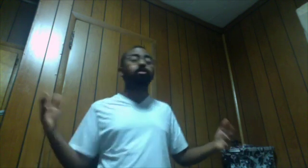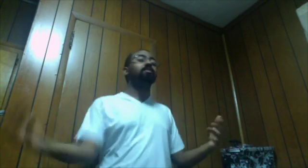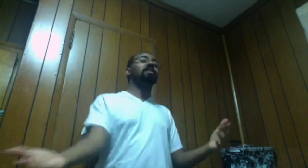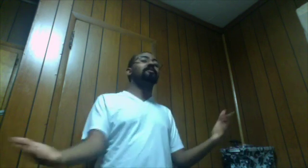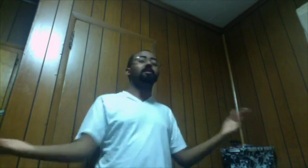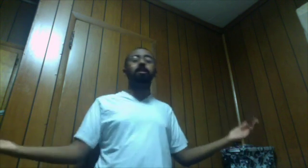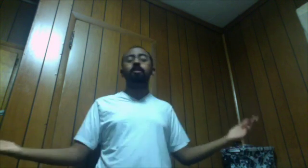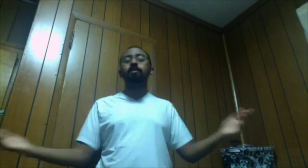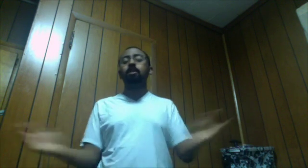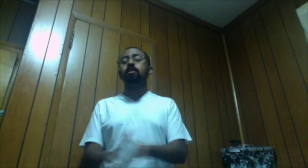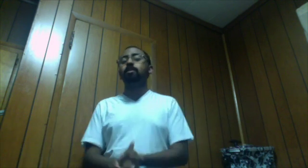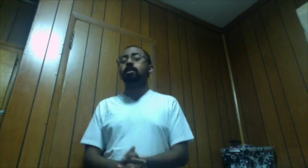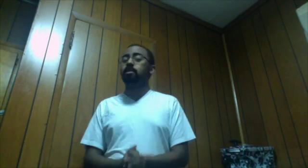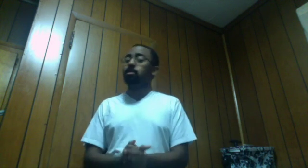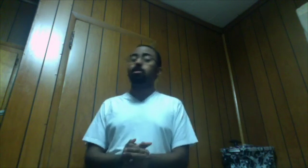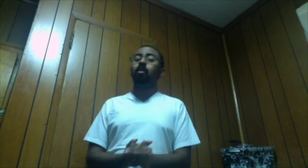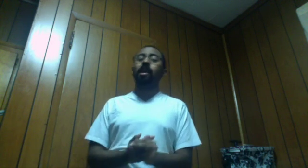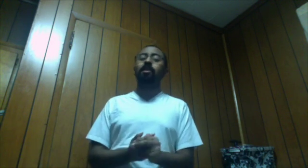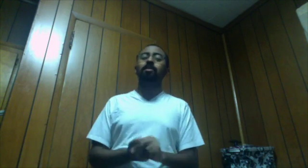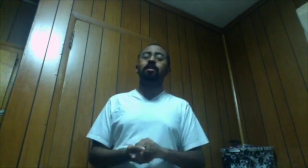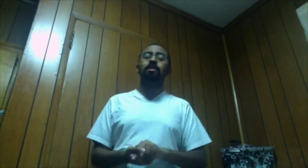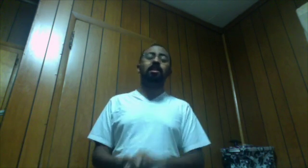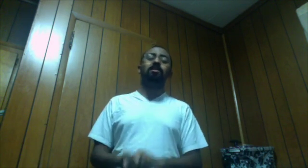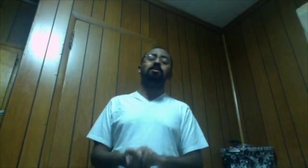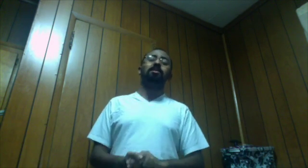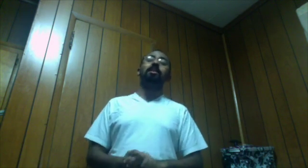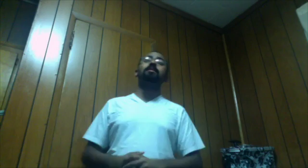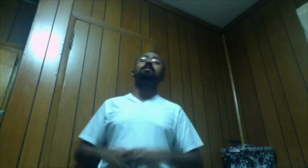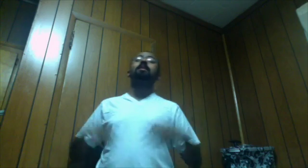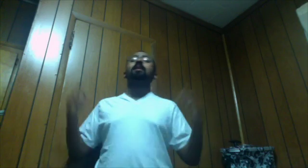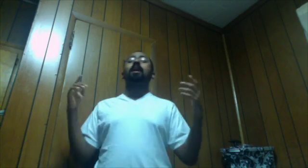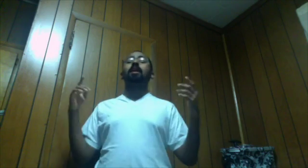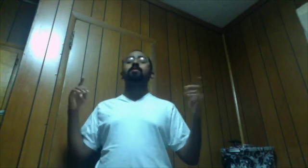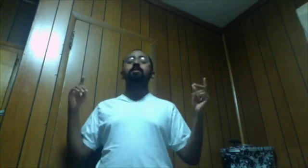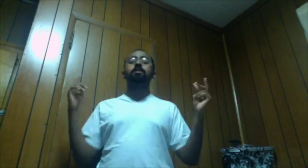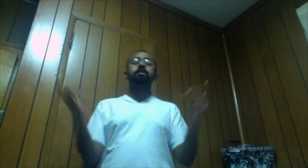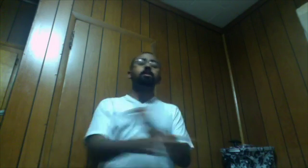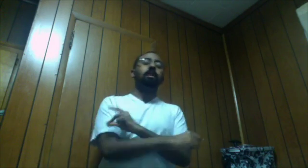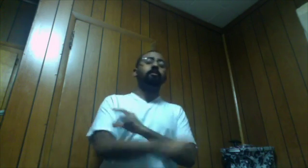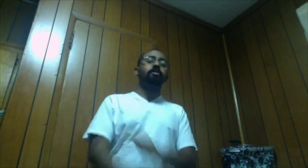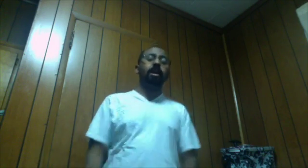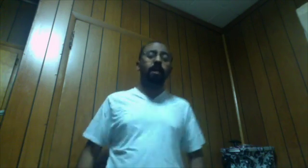3 for another video because there's no way I can do it in the next 30 seconds. I will see y'all for that.